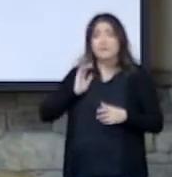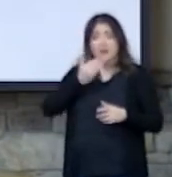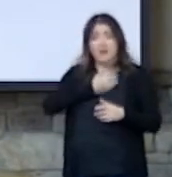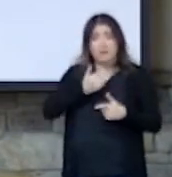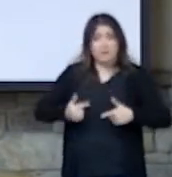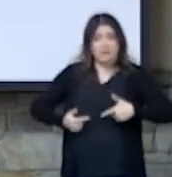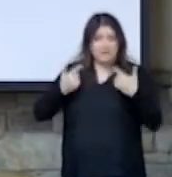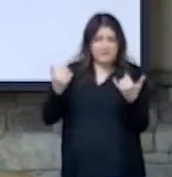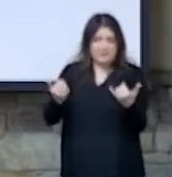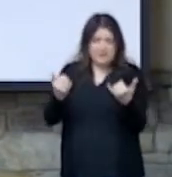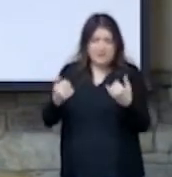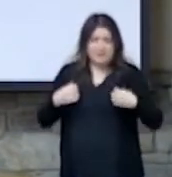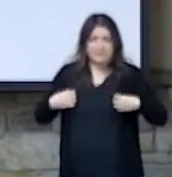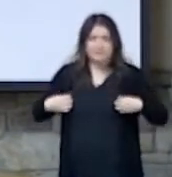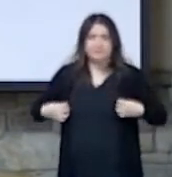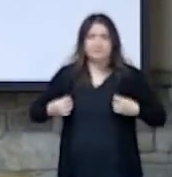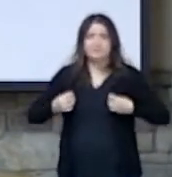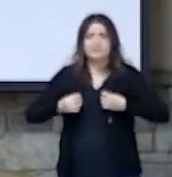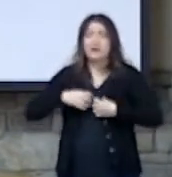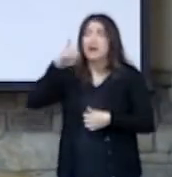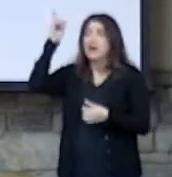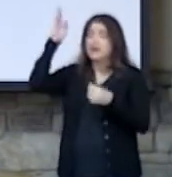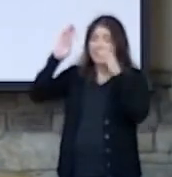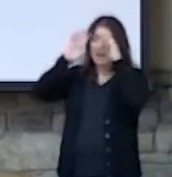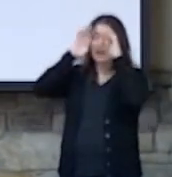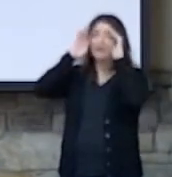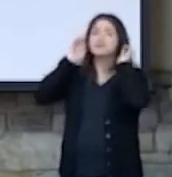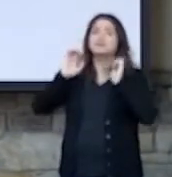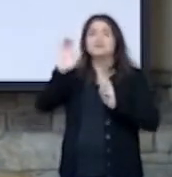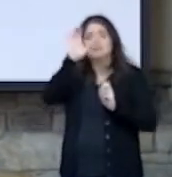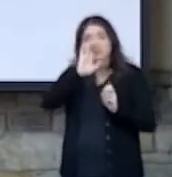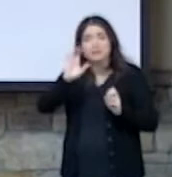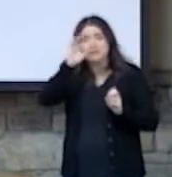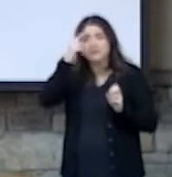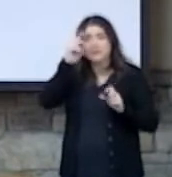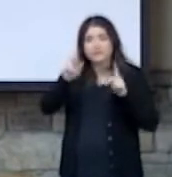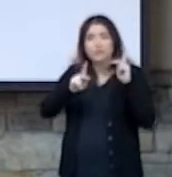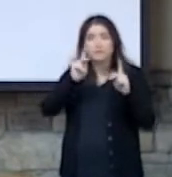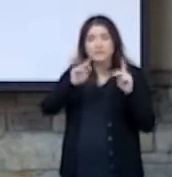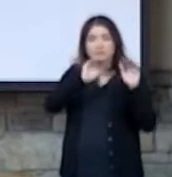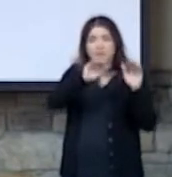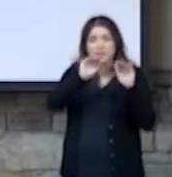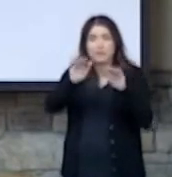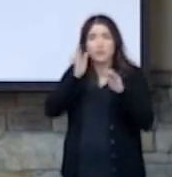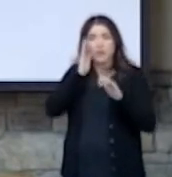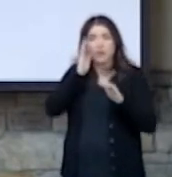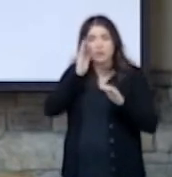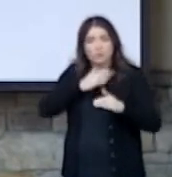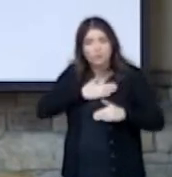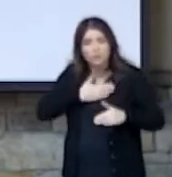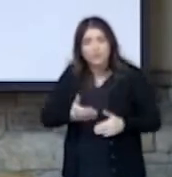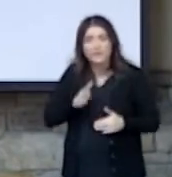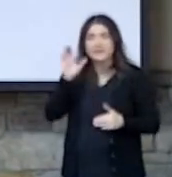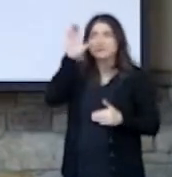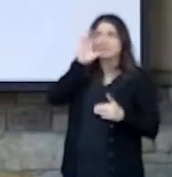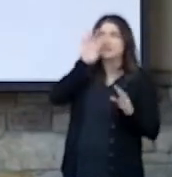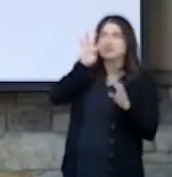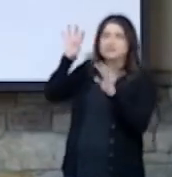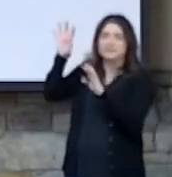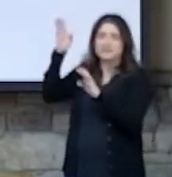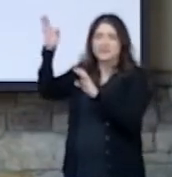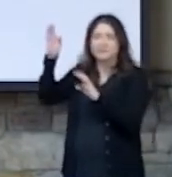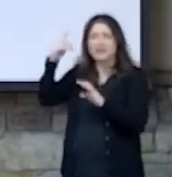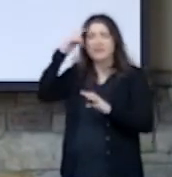today. God is looking for people that will seek him, isn't he? I think about the Sermon on the Mount in